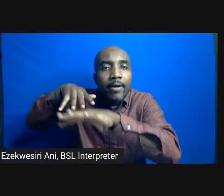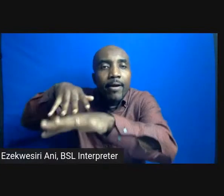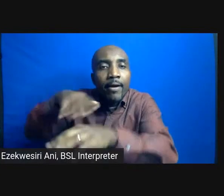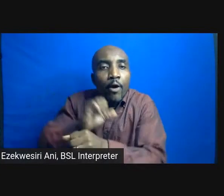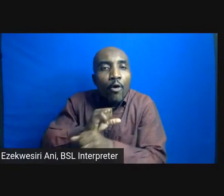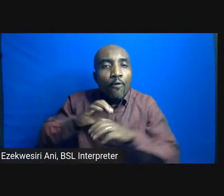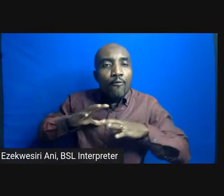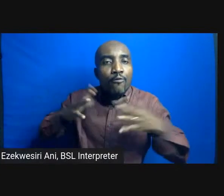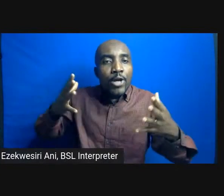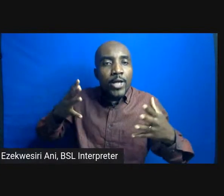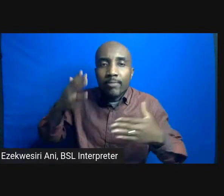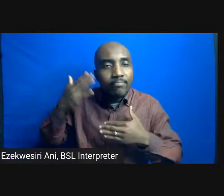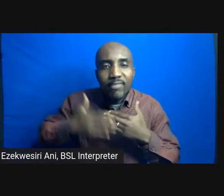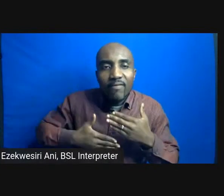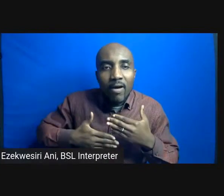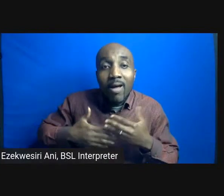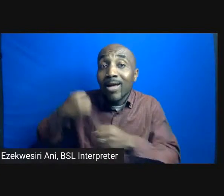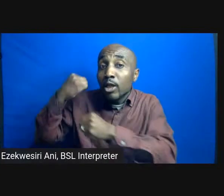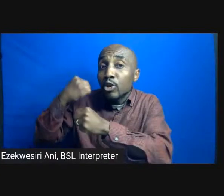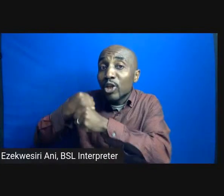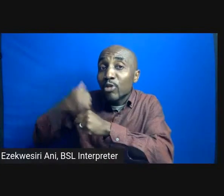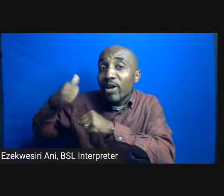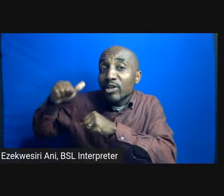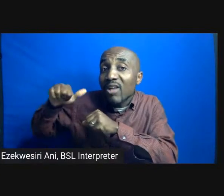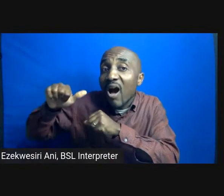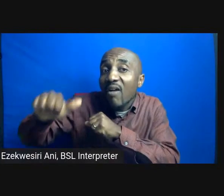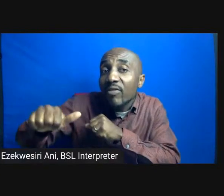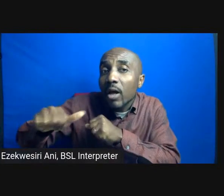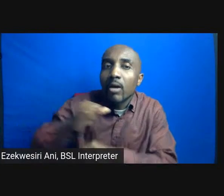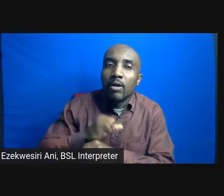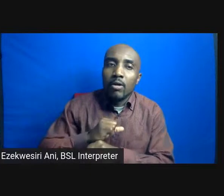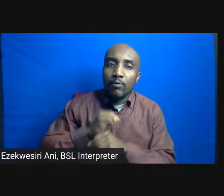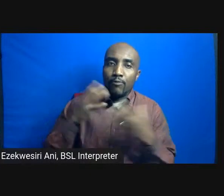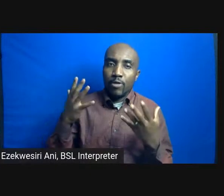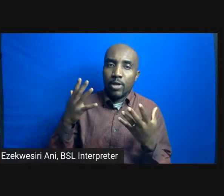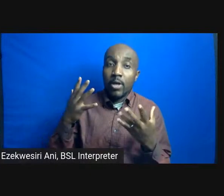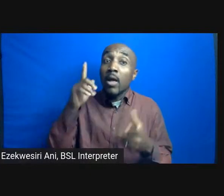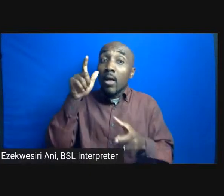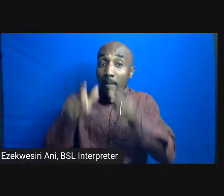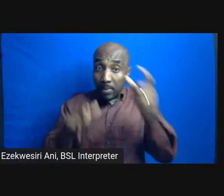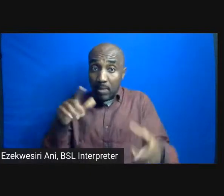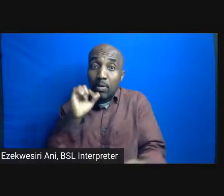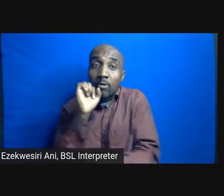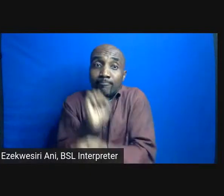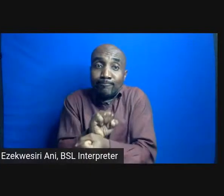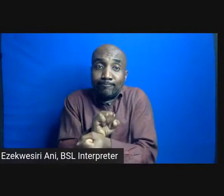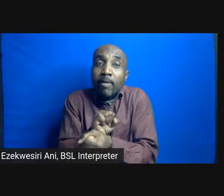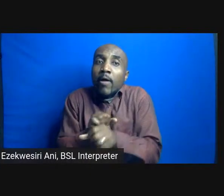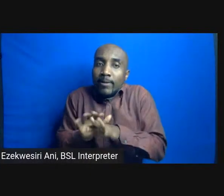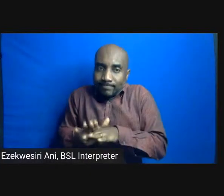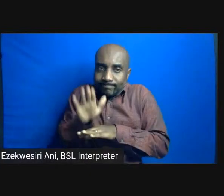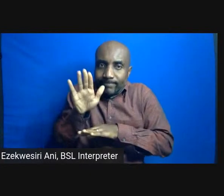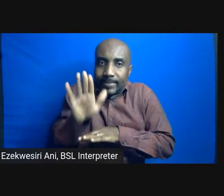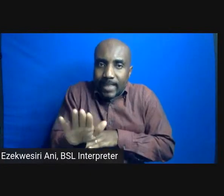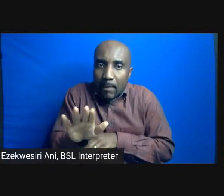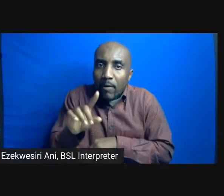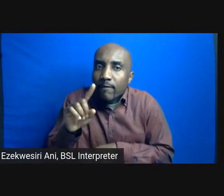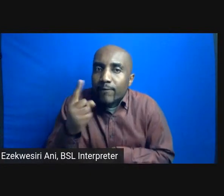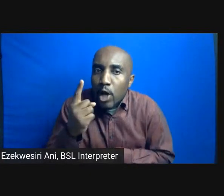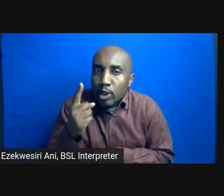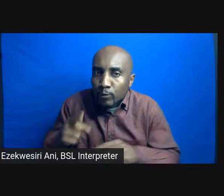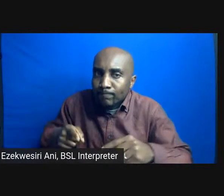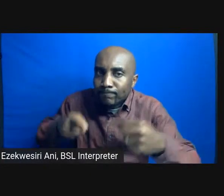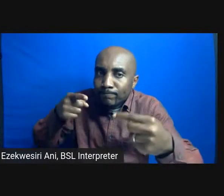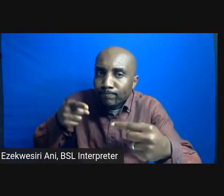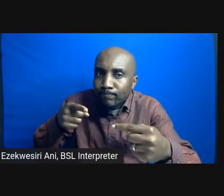but generations after did. It was those in bondage who took the first step. Each